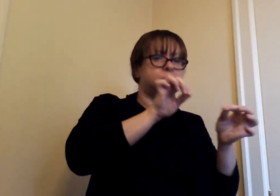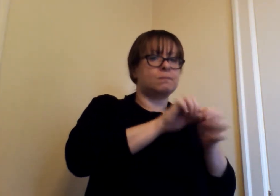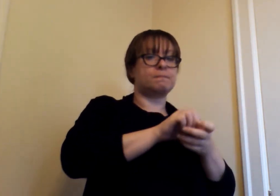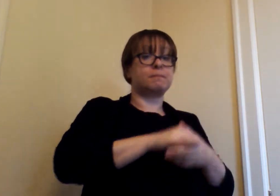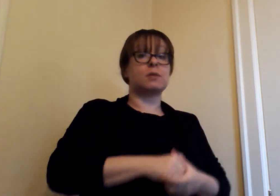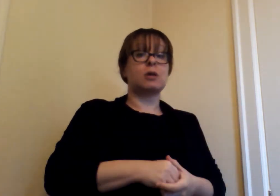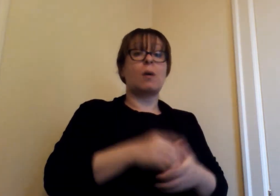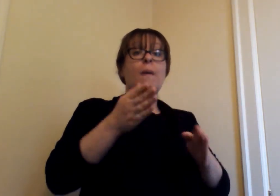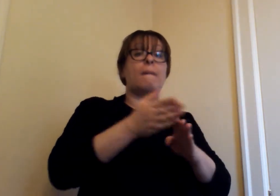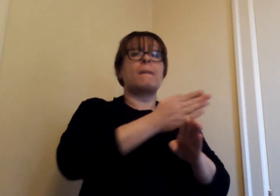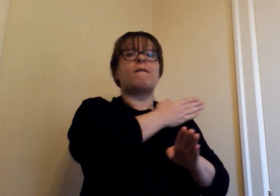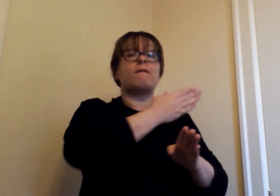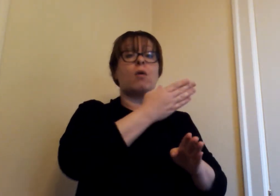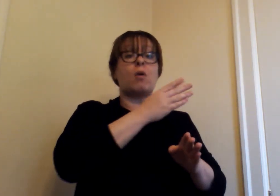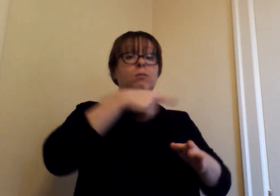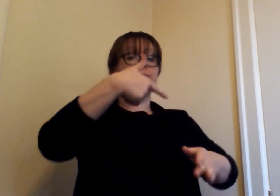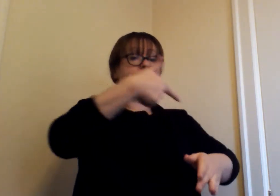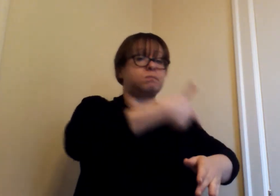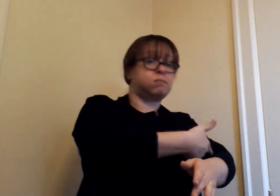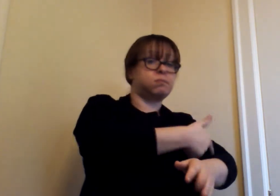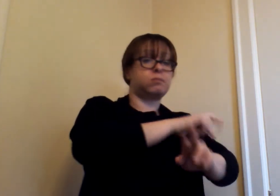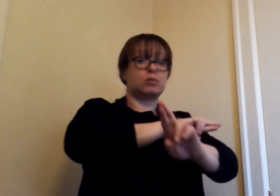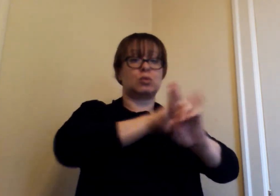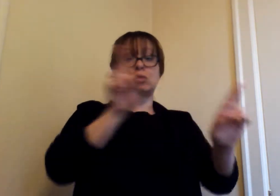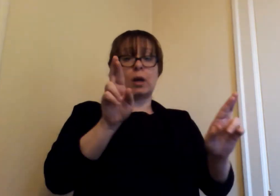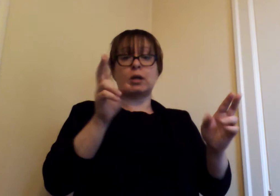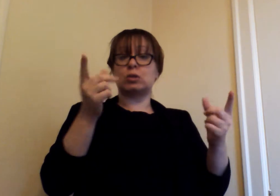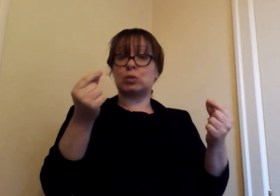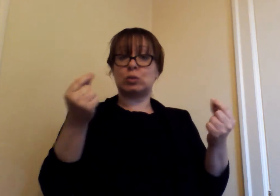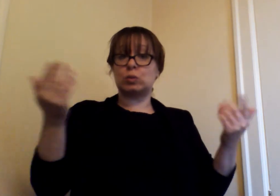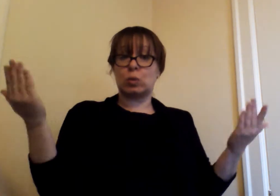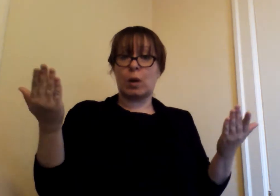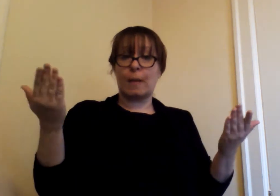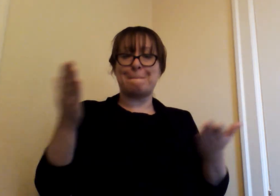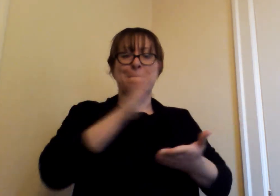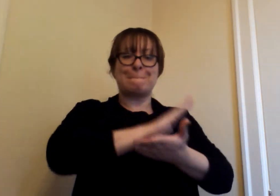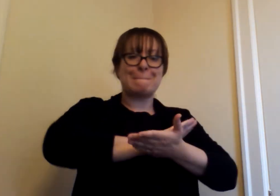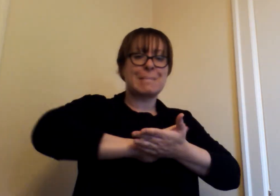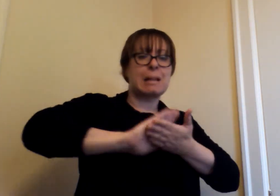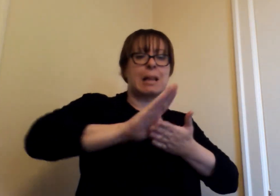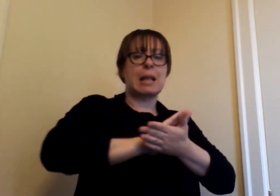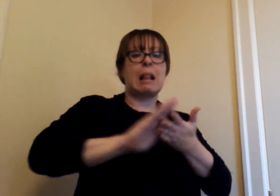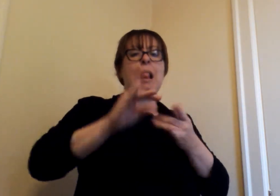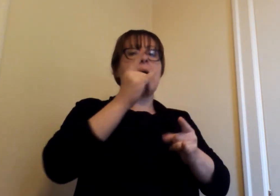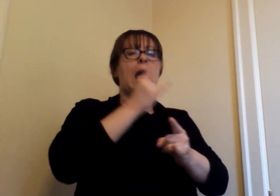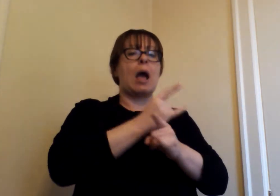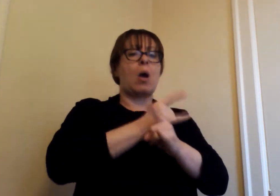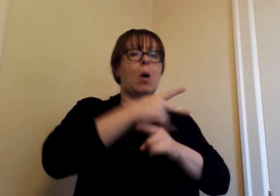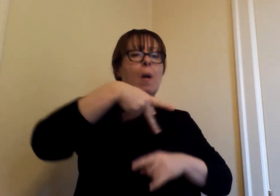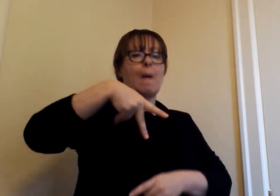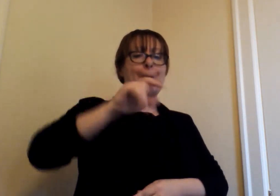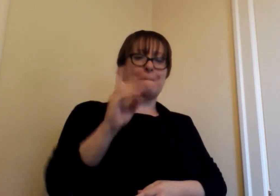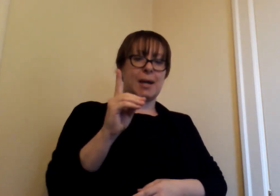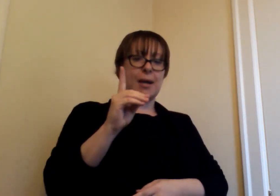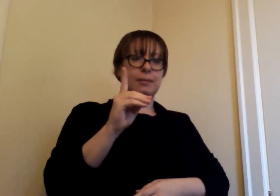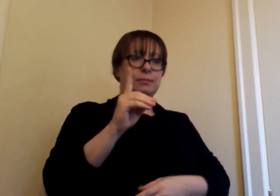the center to the periphery of the site, being careful not to drag the pad back across the cleansed field. Let